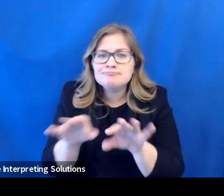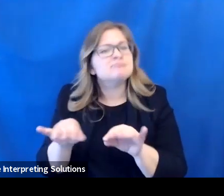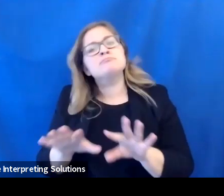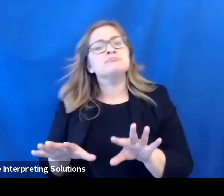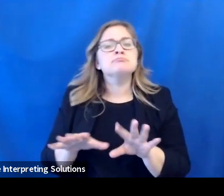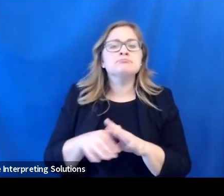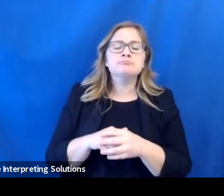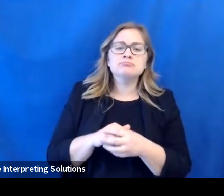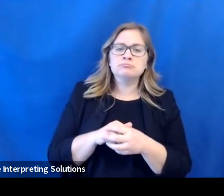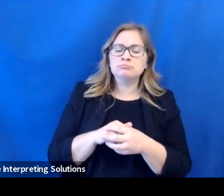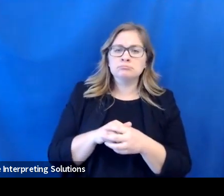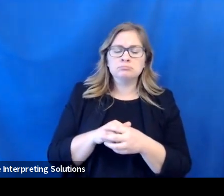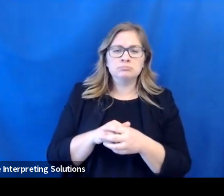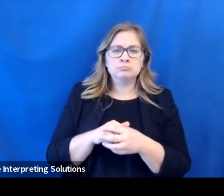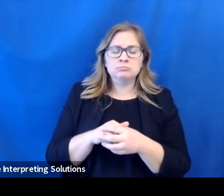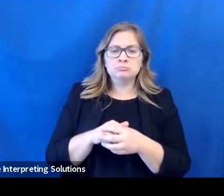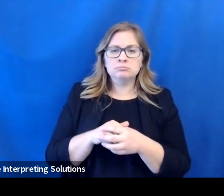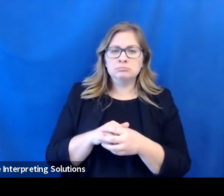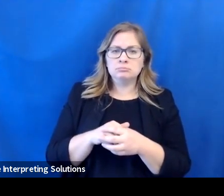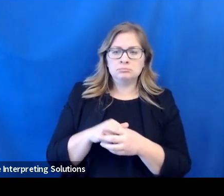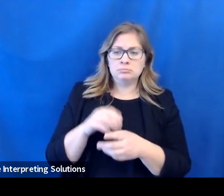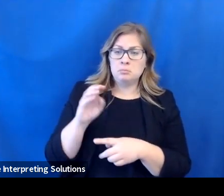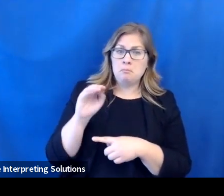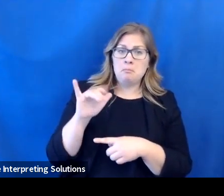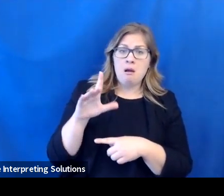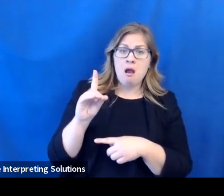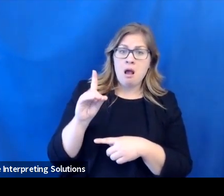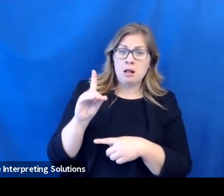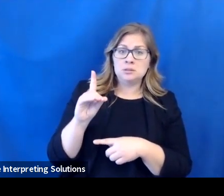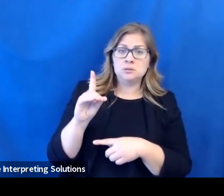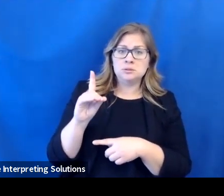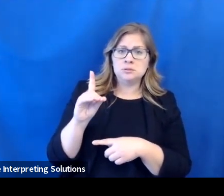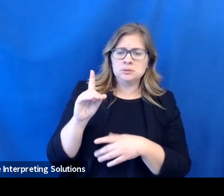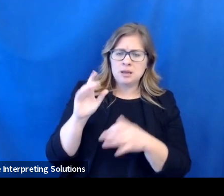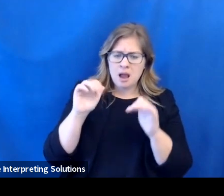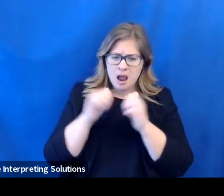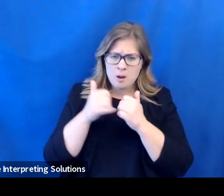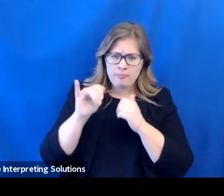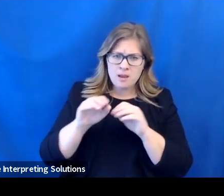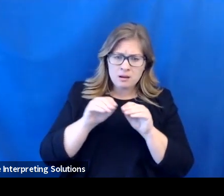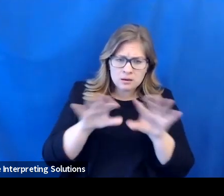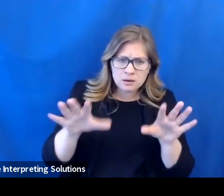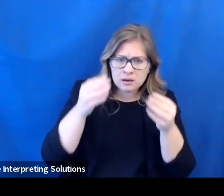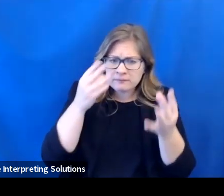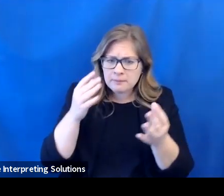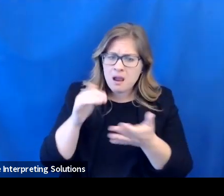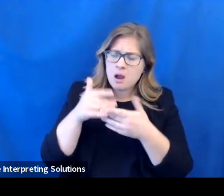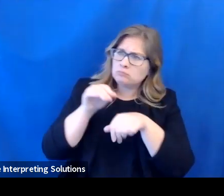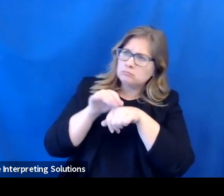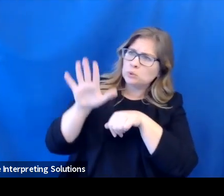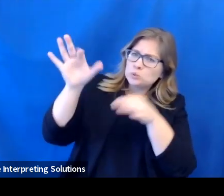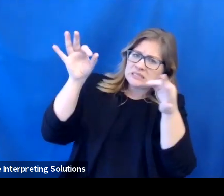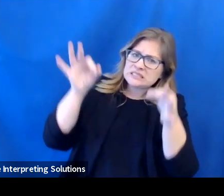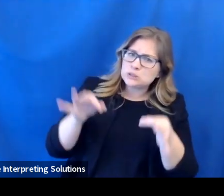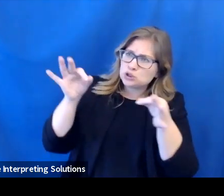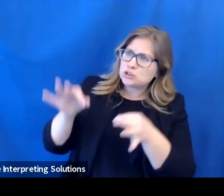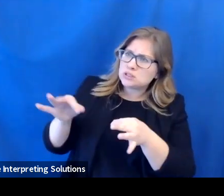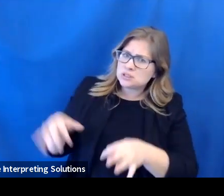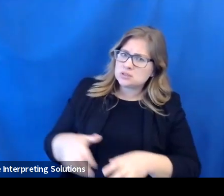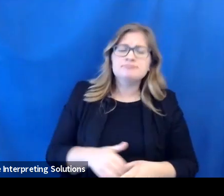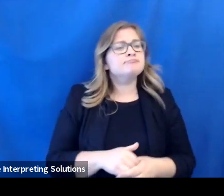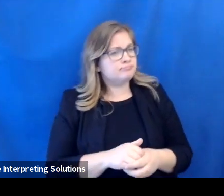that's going to factor into your decision? Yeah, it definitely will. And it is one of those data sets, Dave, that we,